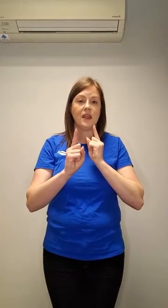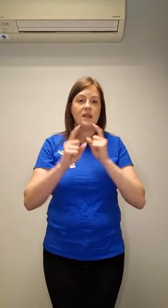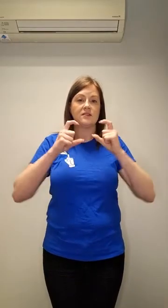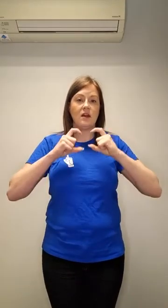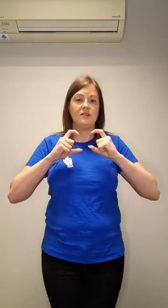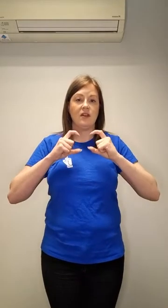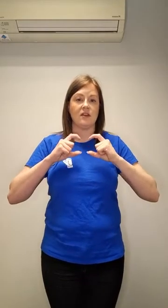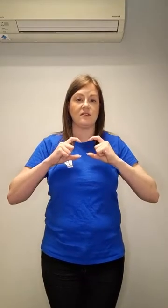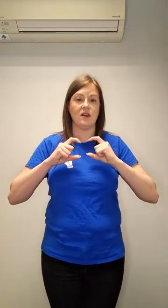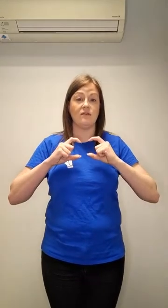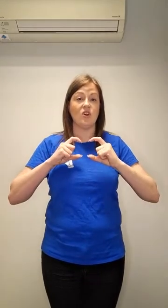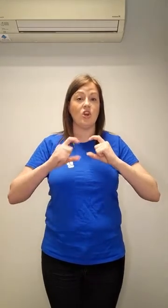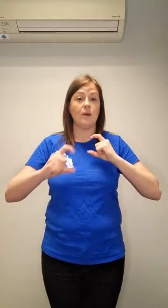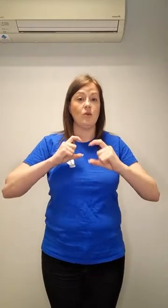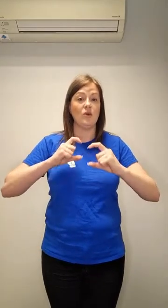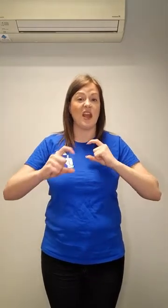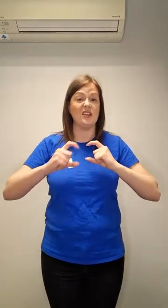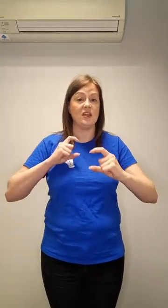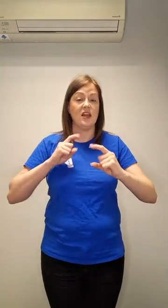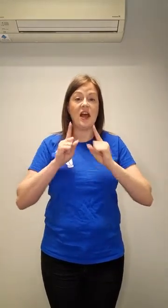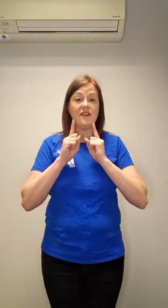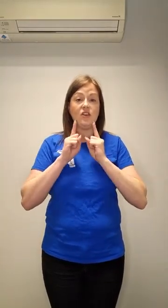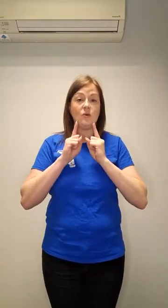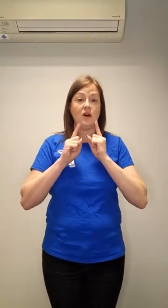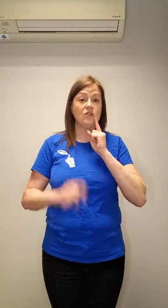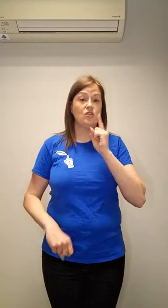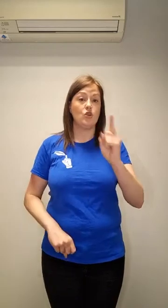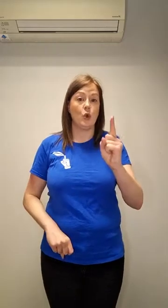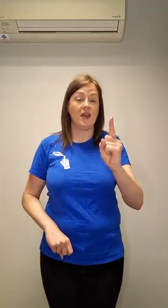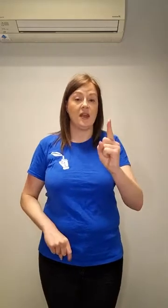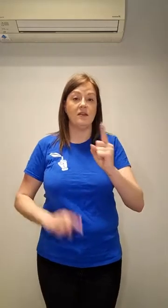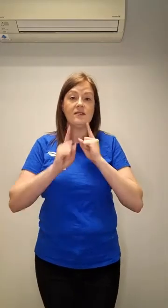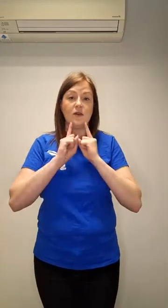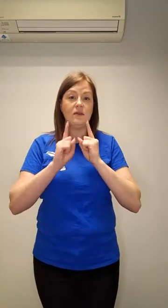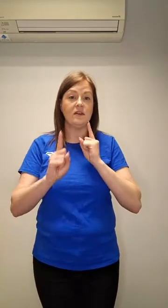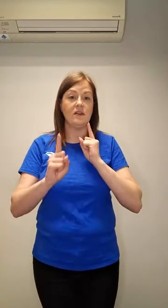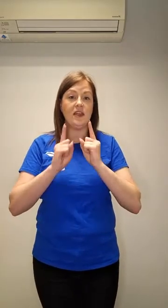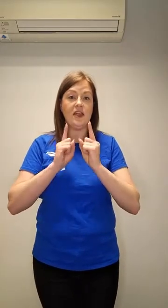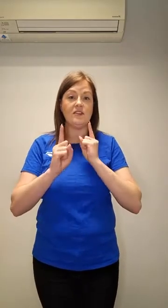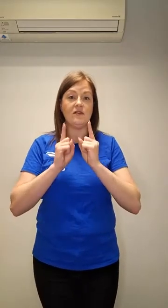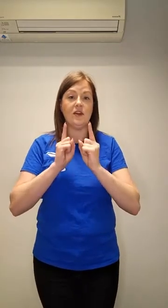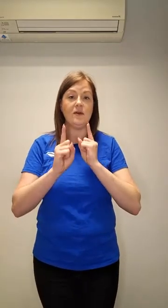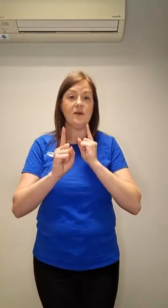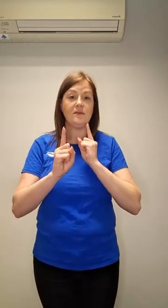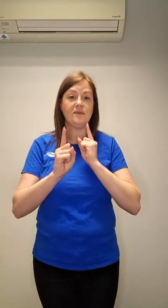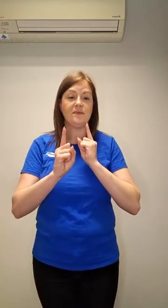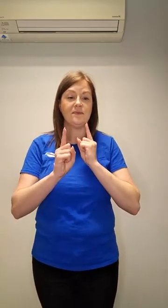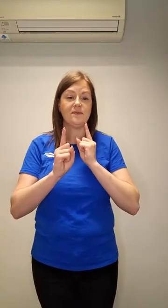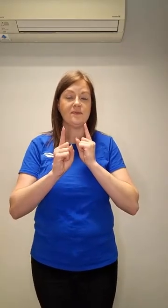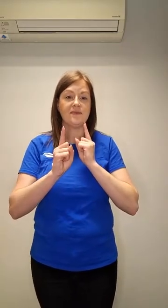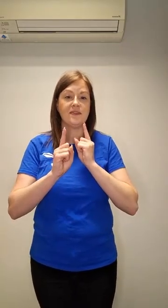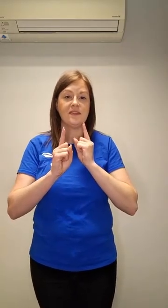It's kind of like the sign for communicate, and that you are talking, so interview.